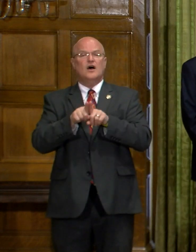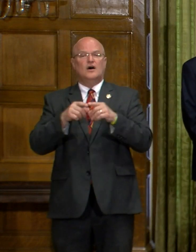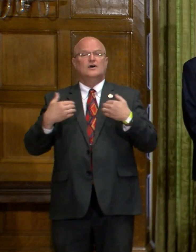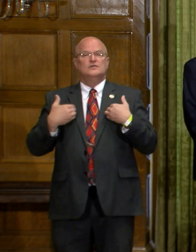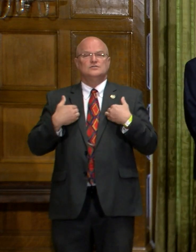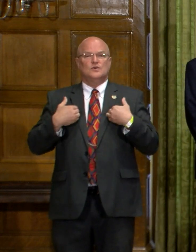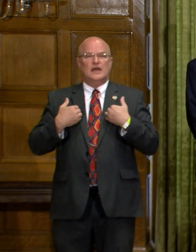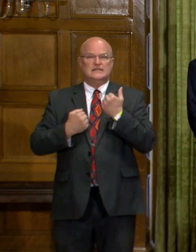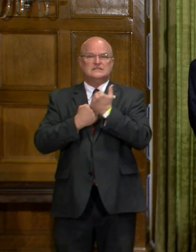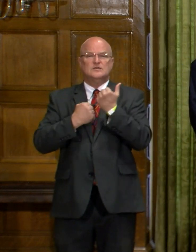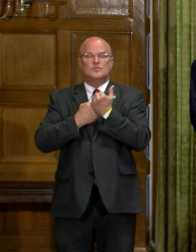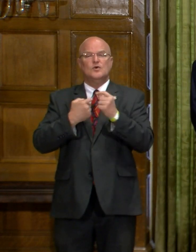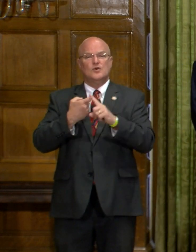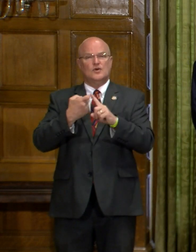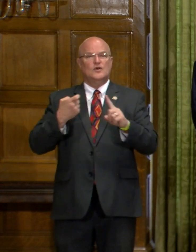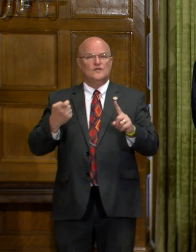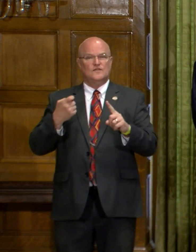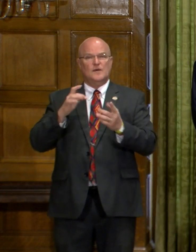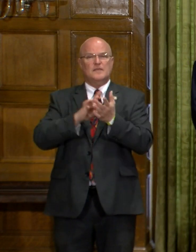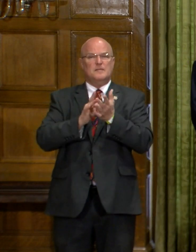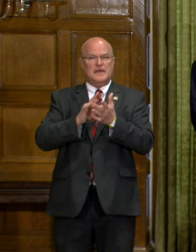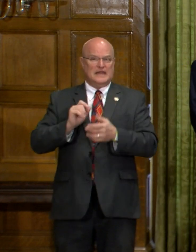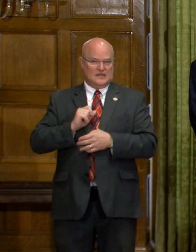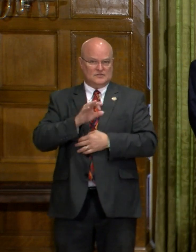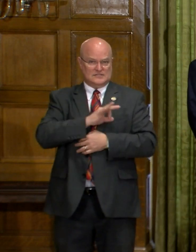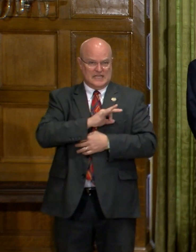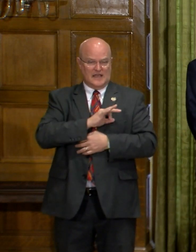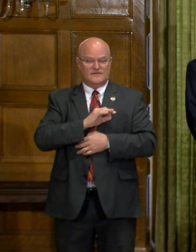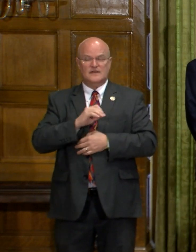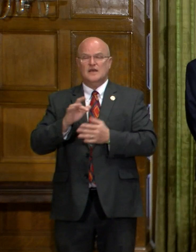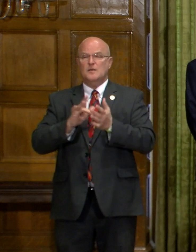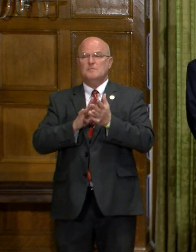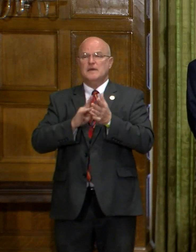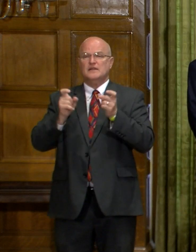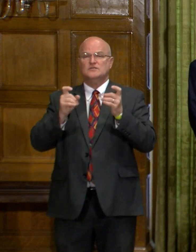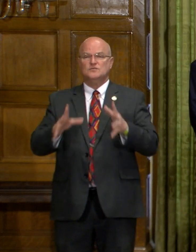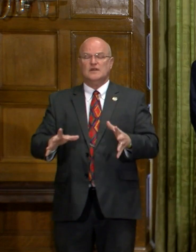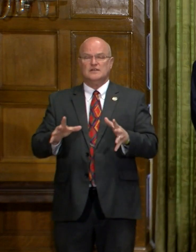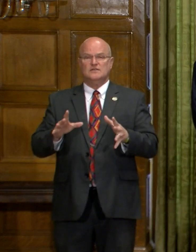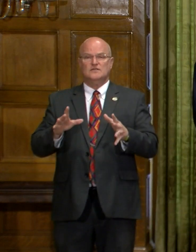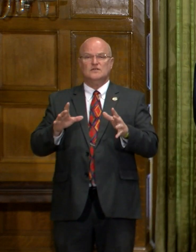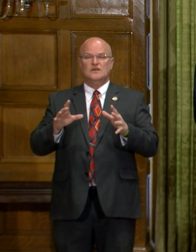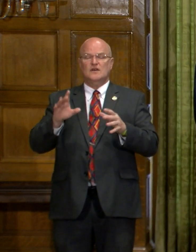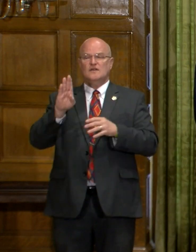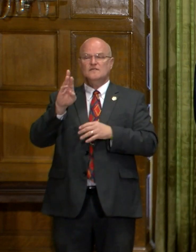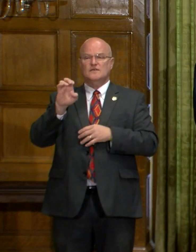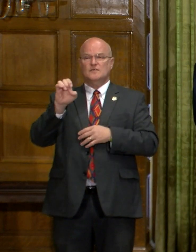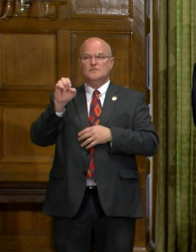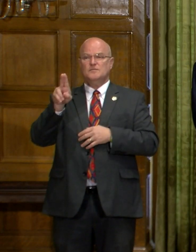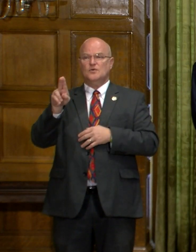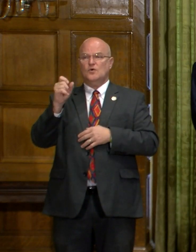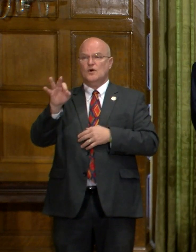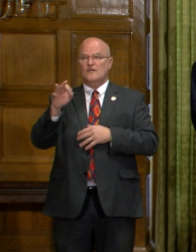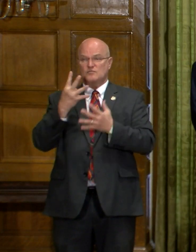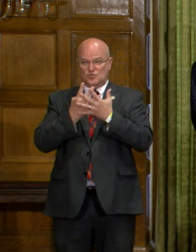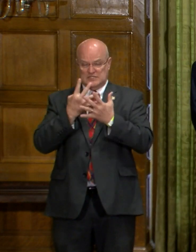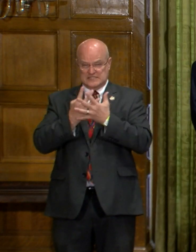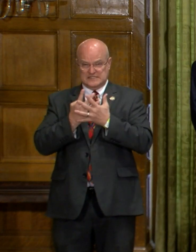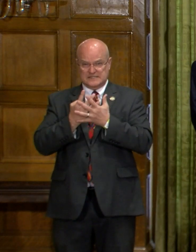has support from the medical staff, medical director from the Bureau of Prisons. In terms